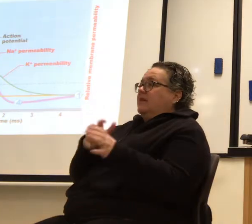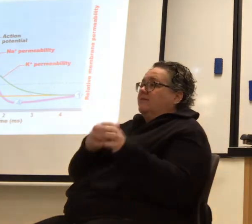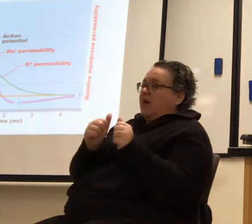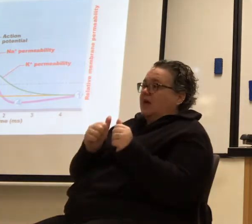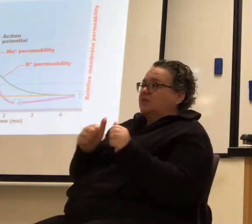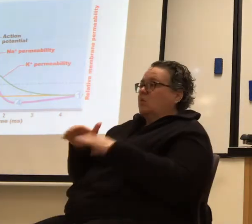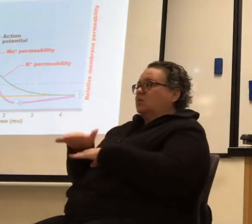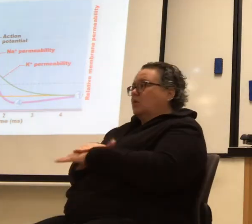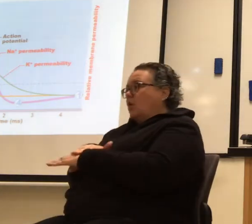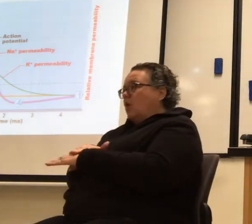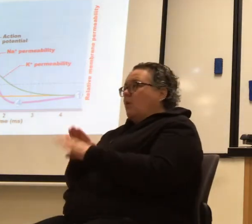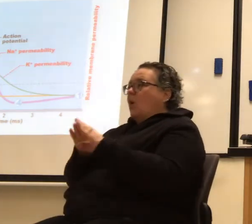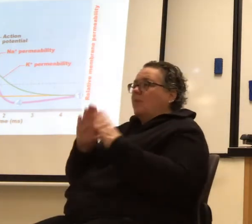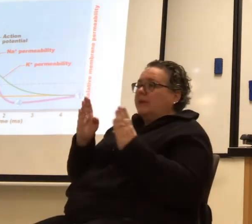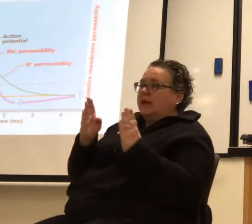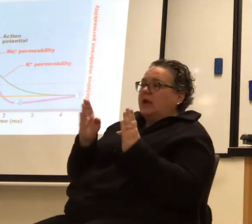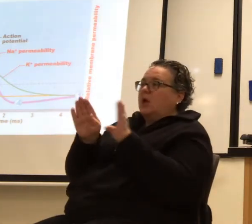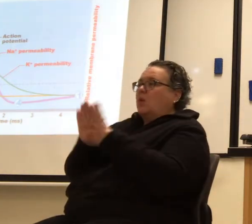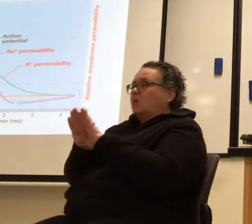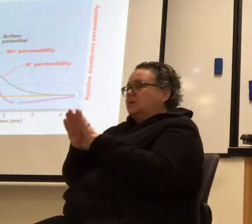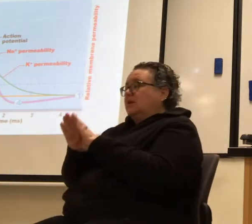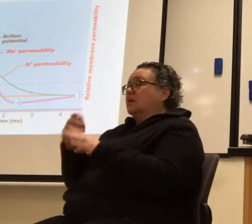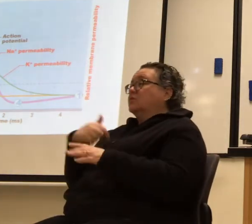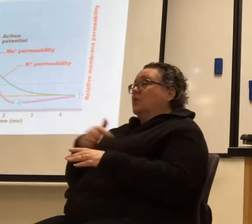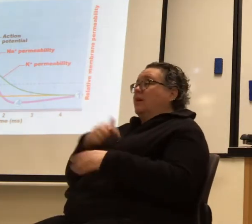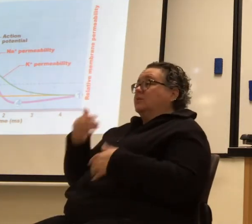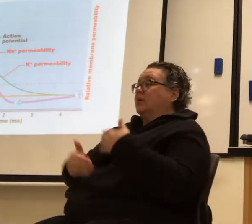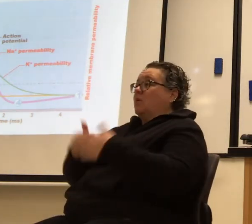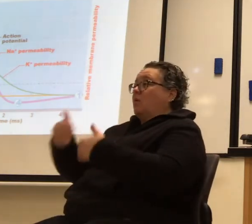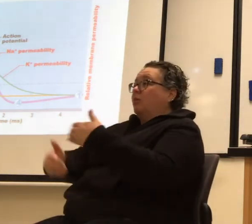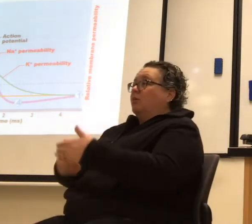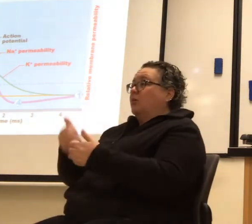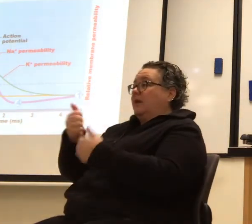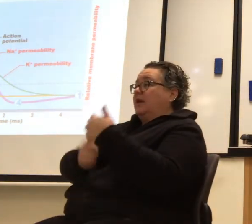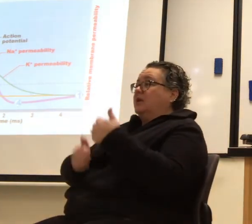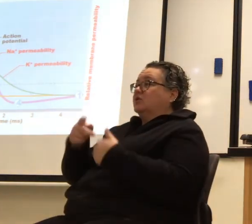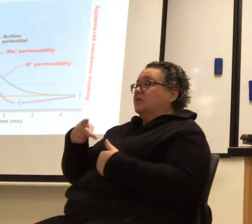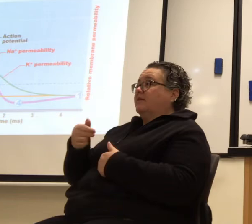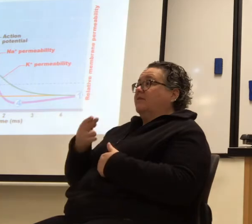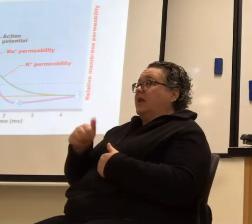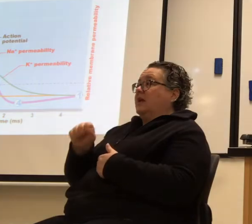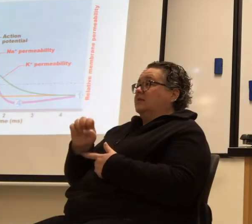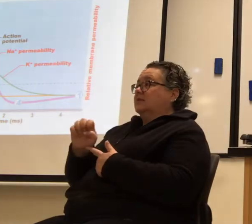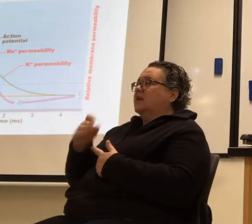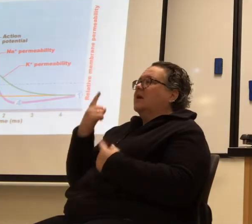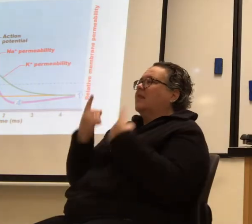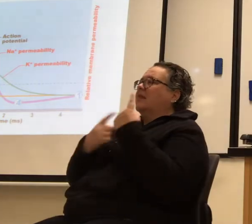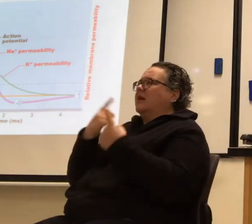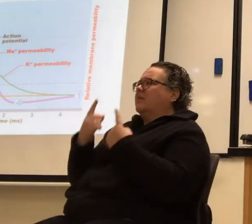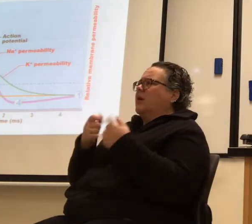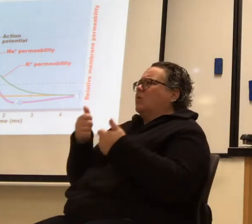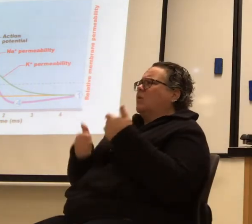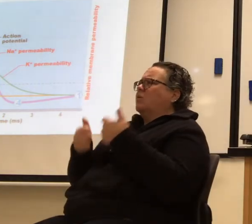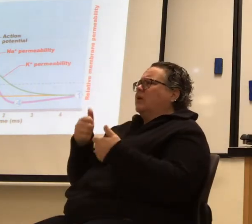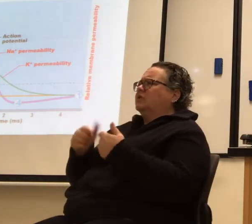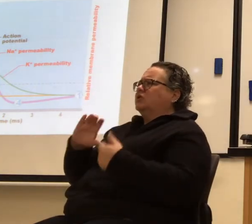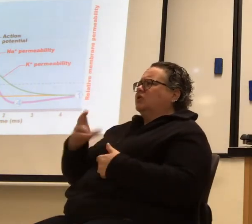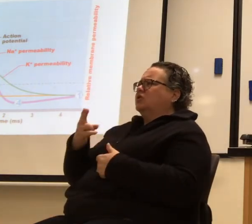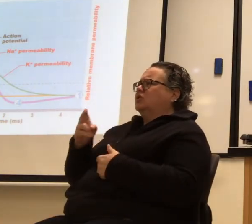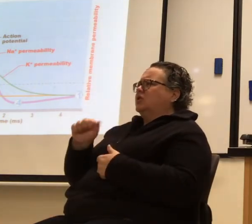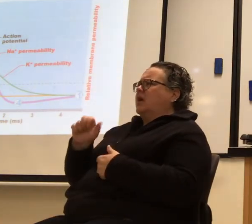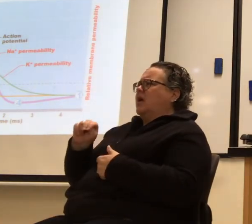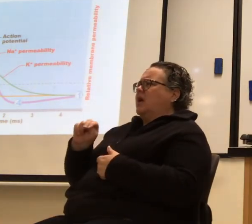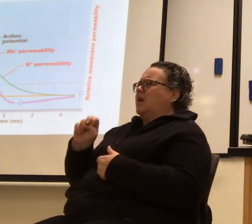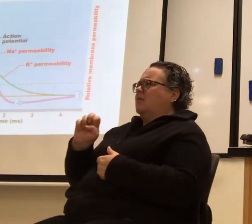slow, opening and closing. So as we go through each phase, think about which channels are open